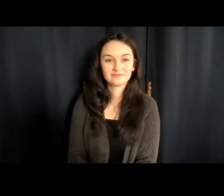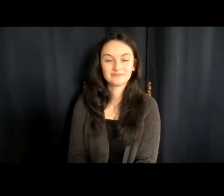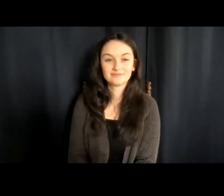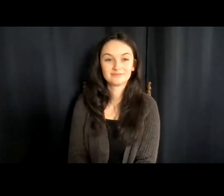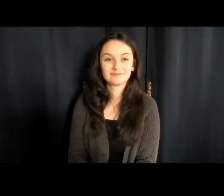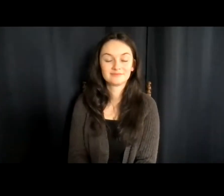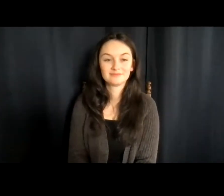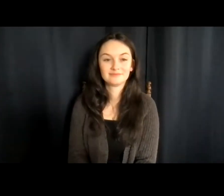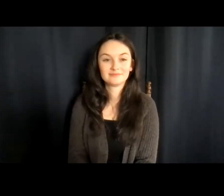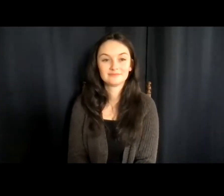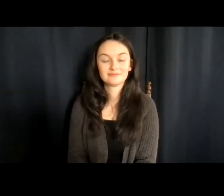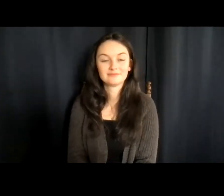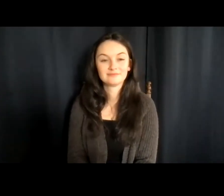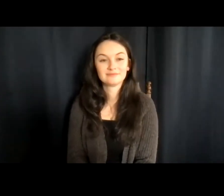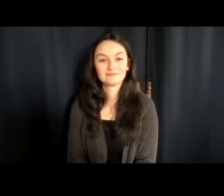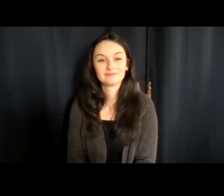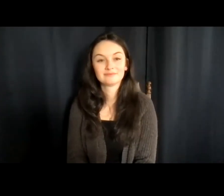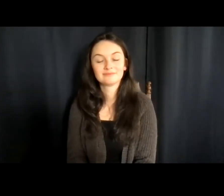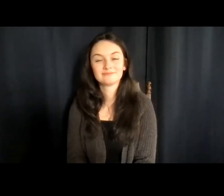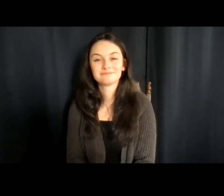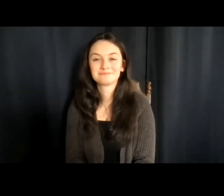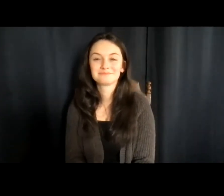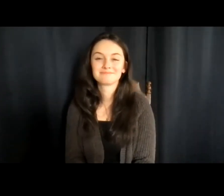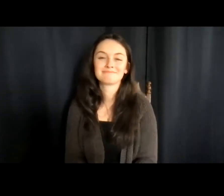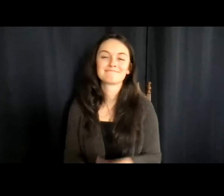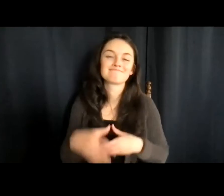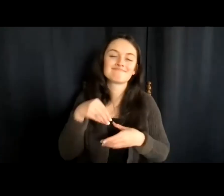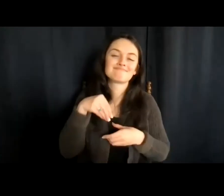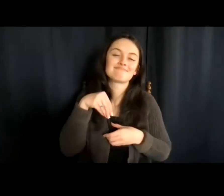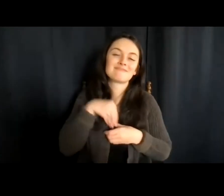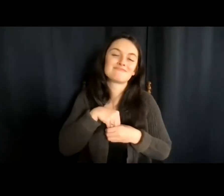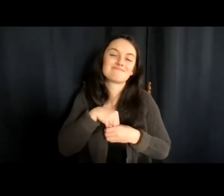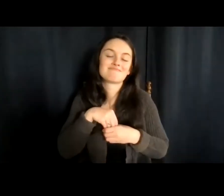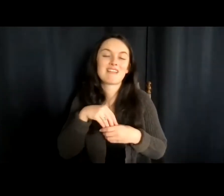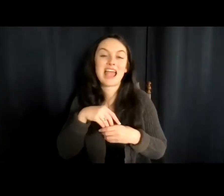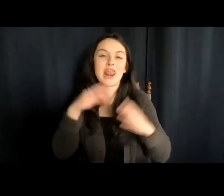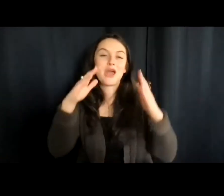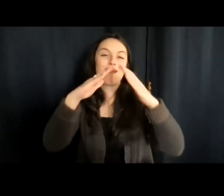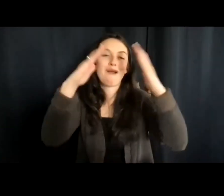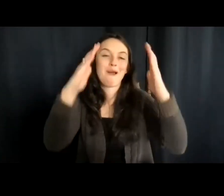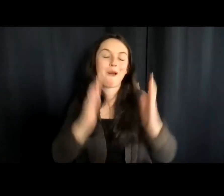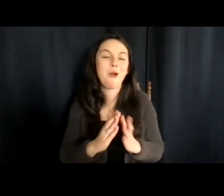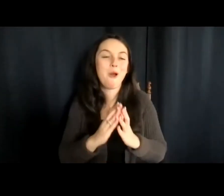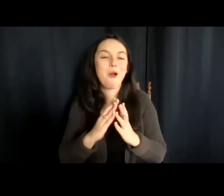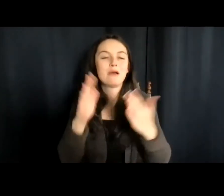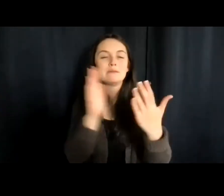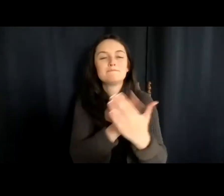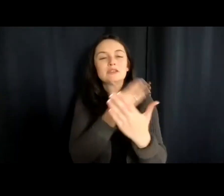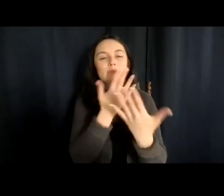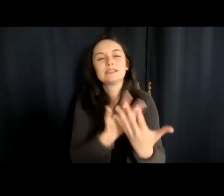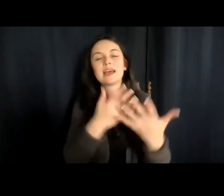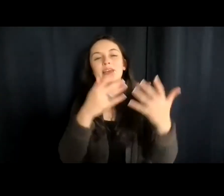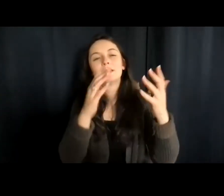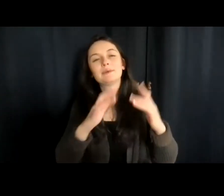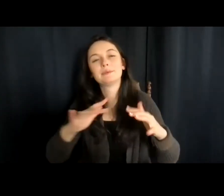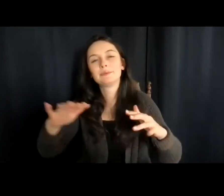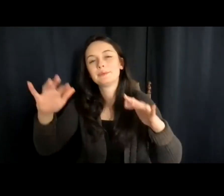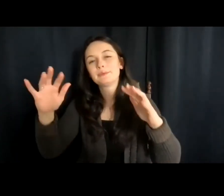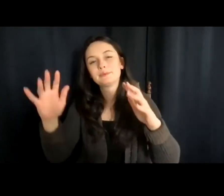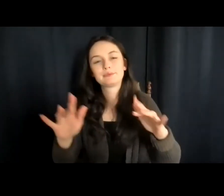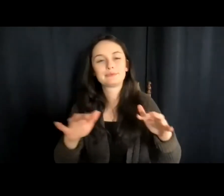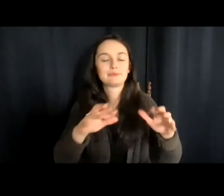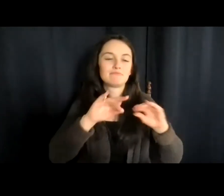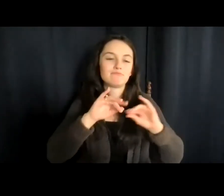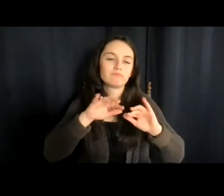Notes stirred and rhythms bubbled all through Melba's home. She couldn't get enough. Music was always on her mind.